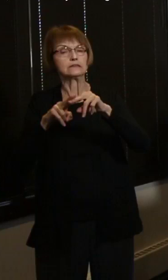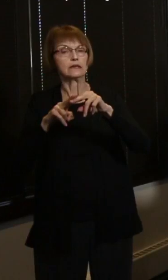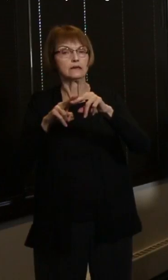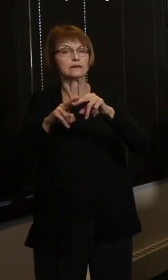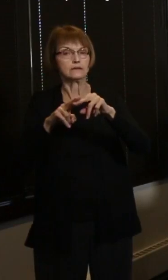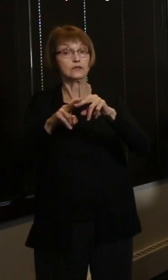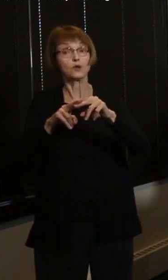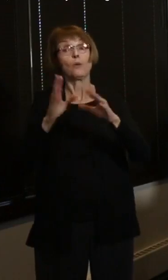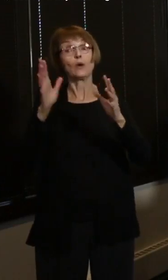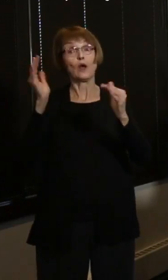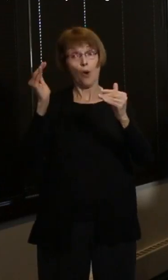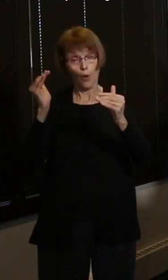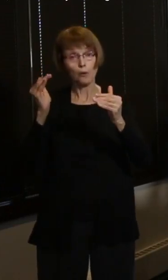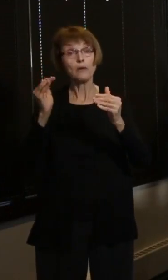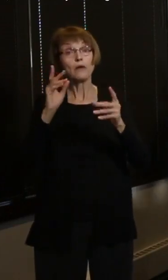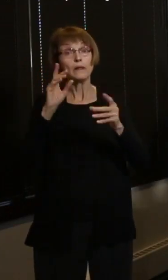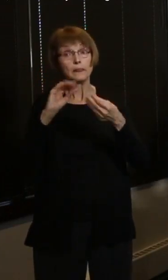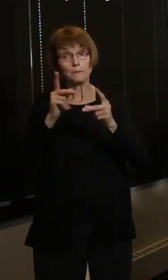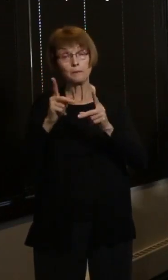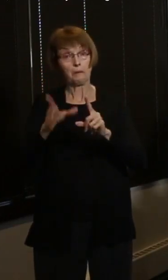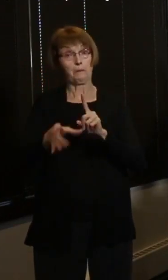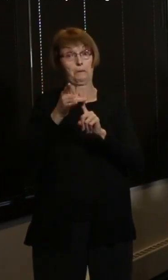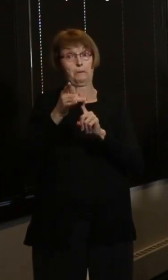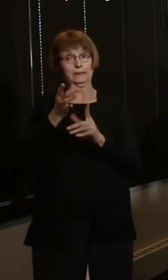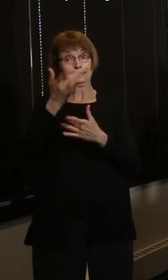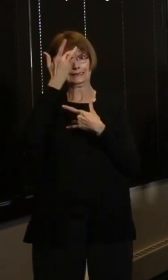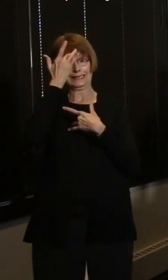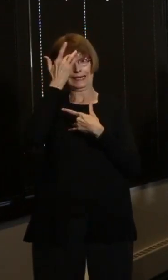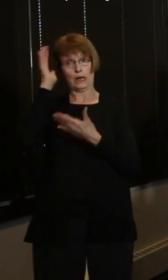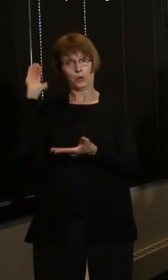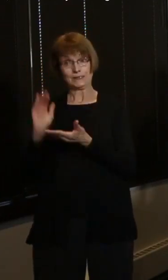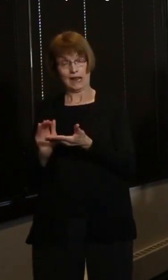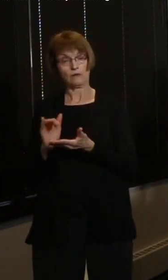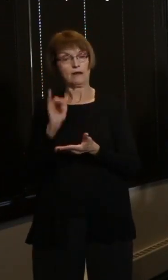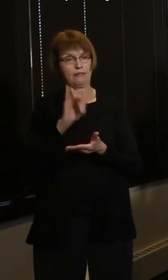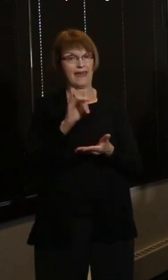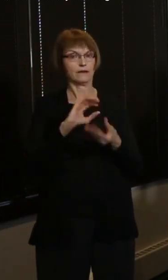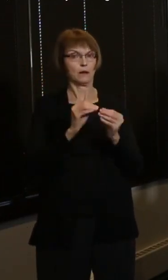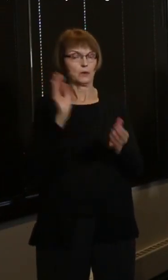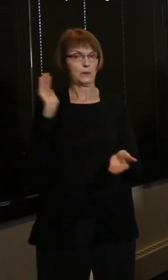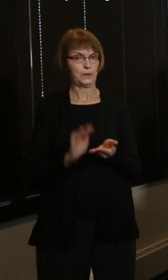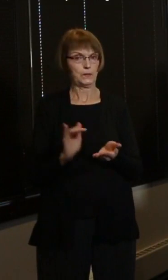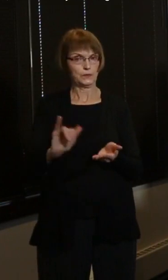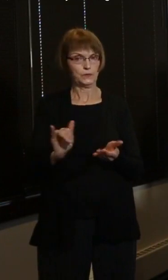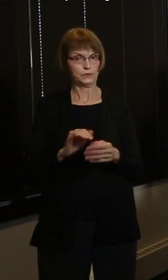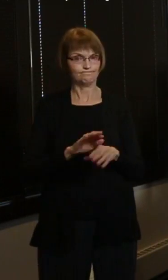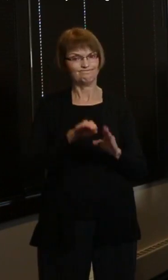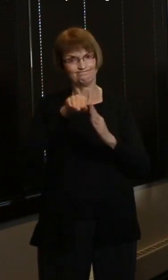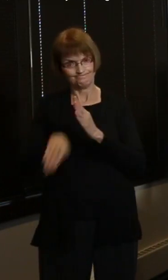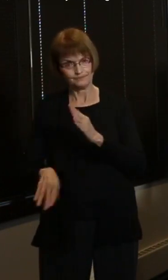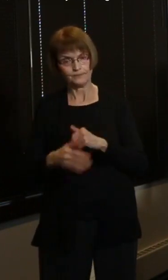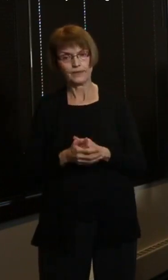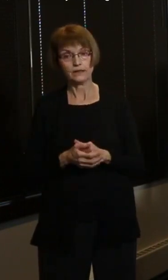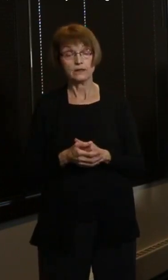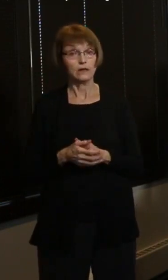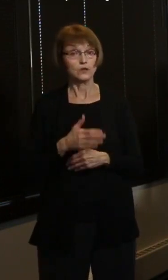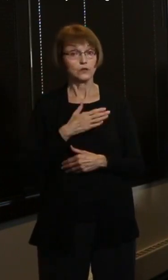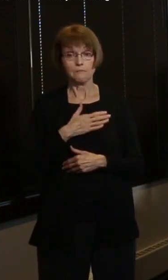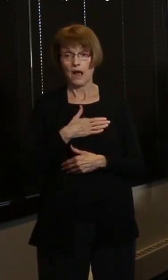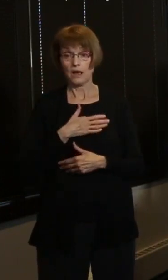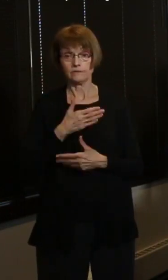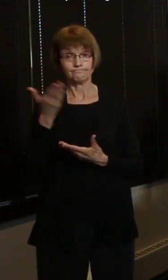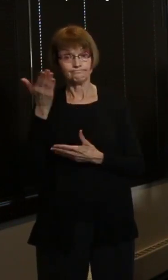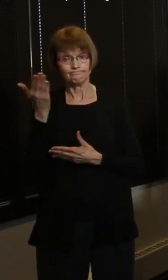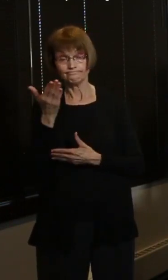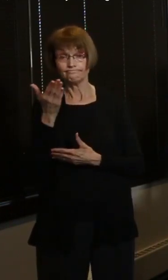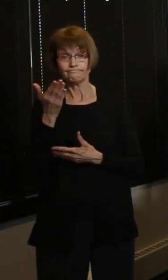come down as well. So hopefully we can get that turning downward as well. Okay, that finishes my remarks for